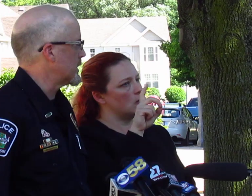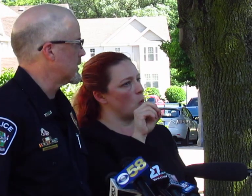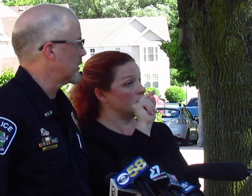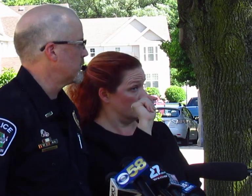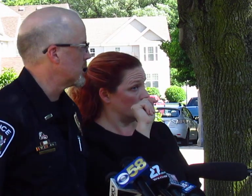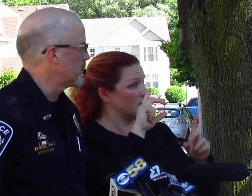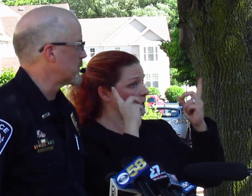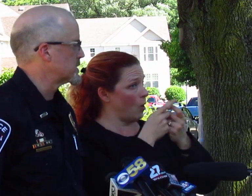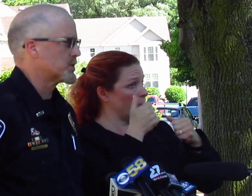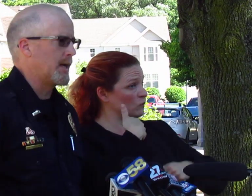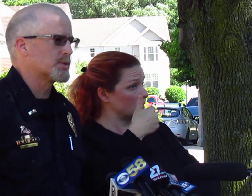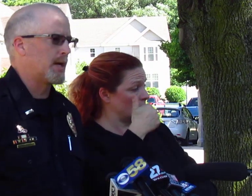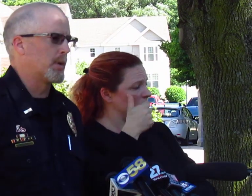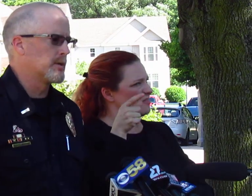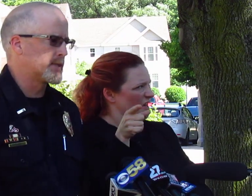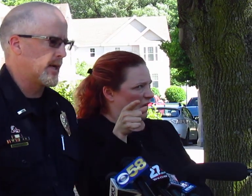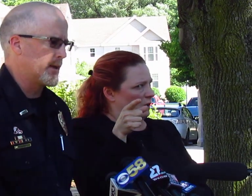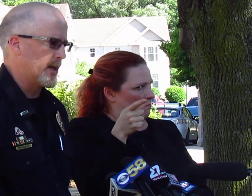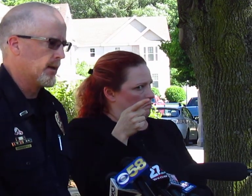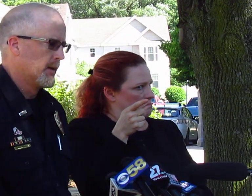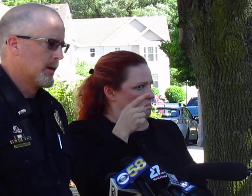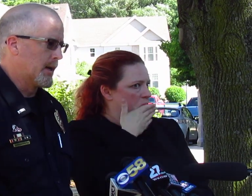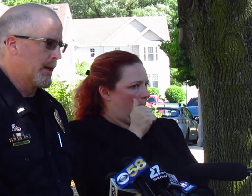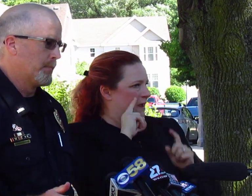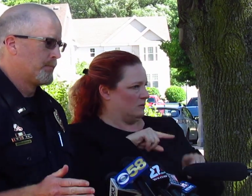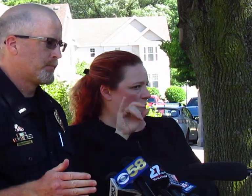week that we'll be in a little better position to answer that. But understand that